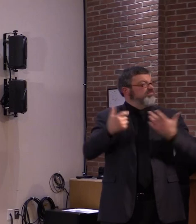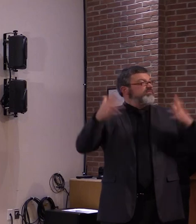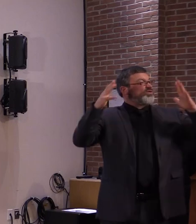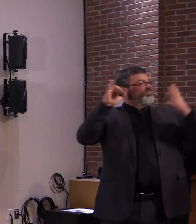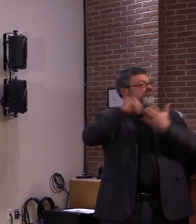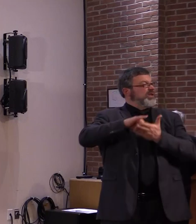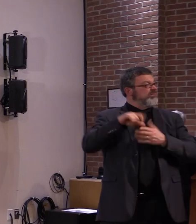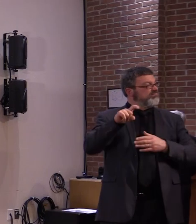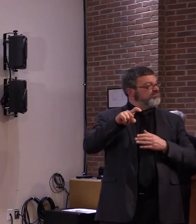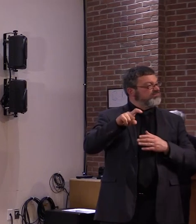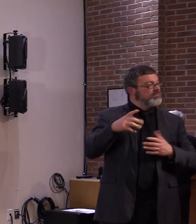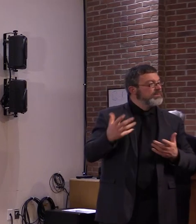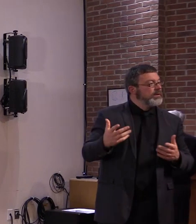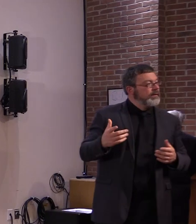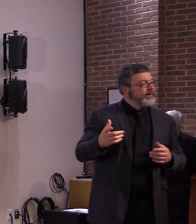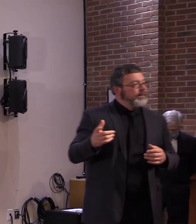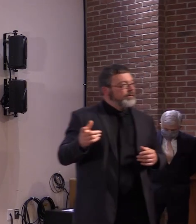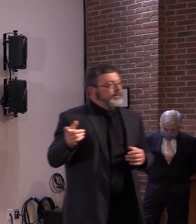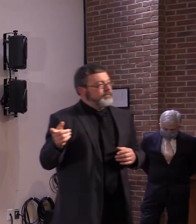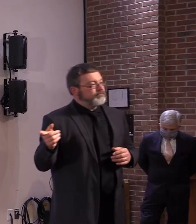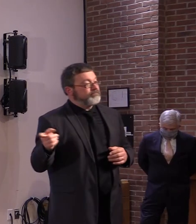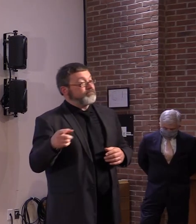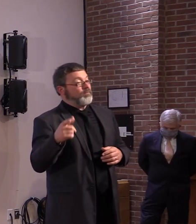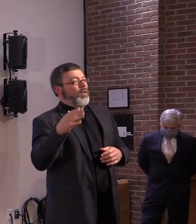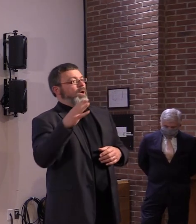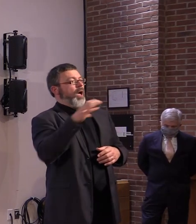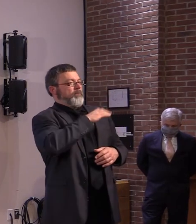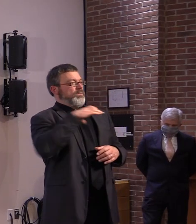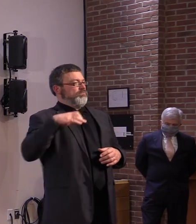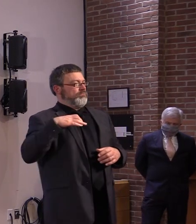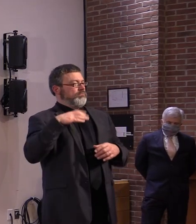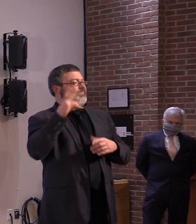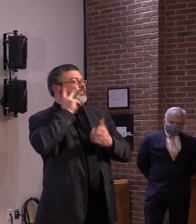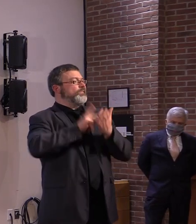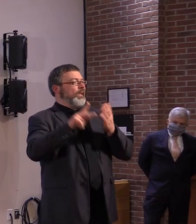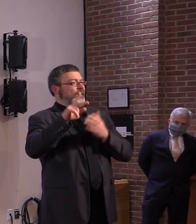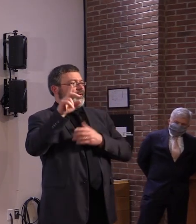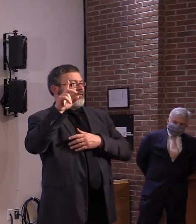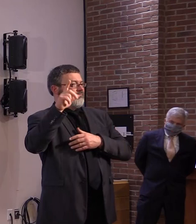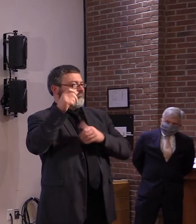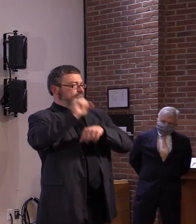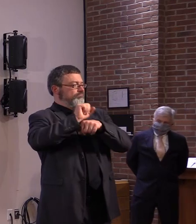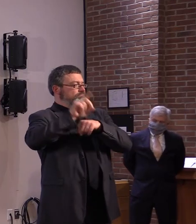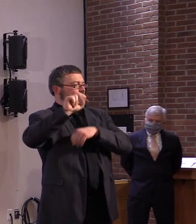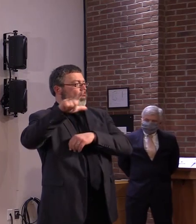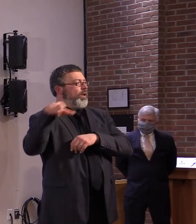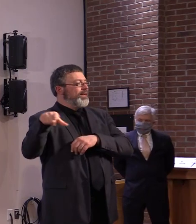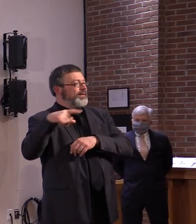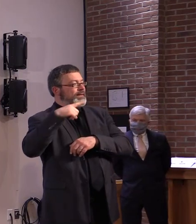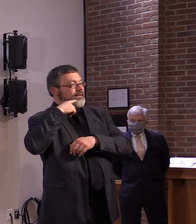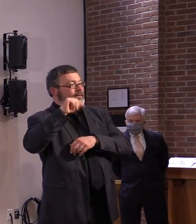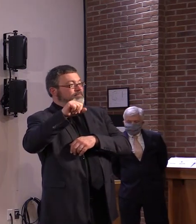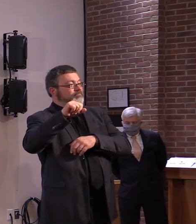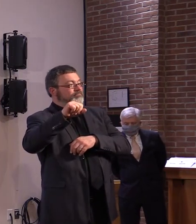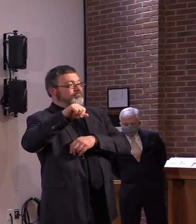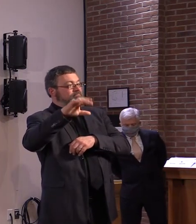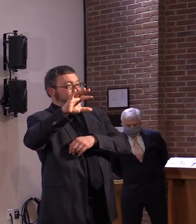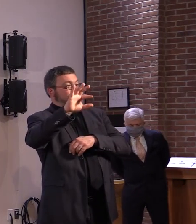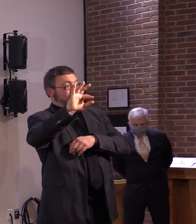Thanks for the question. I believe we have paid out roughly about 98% of that